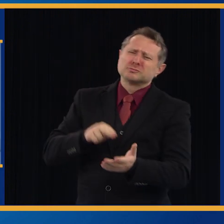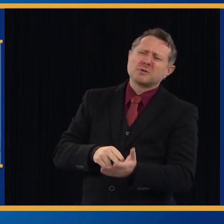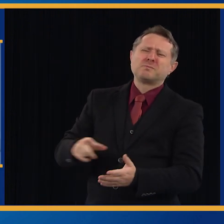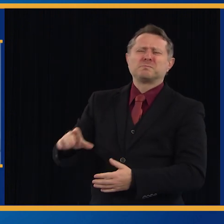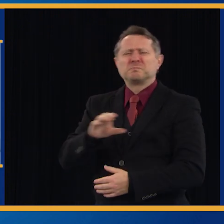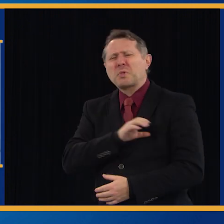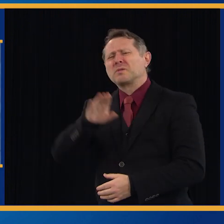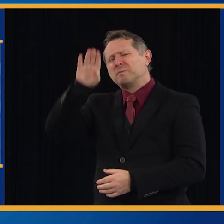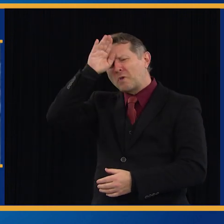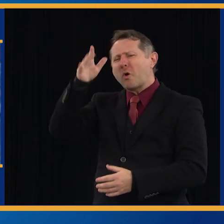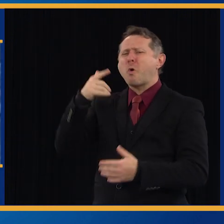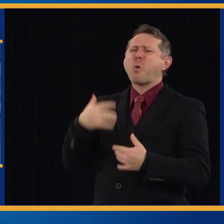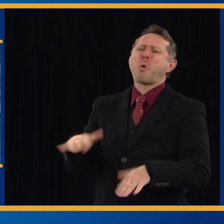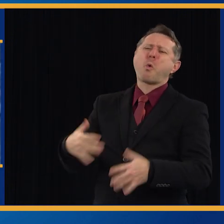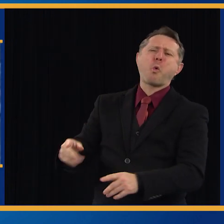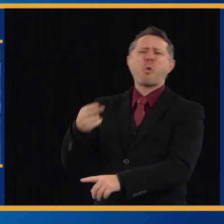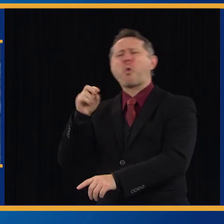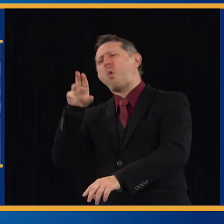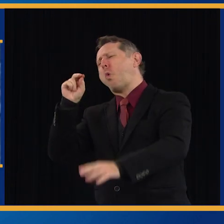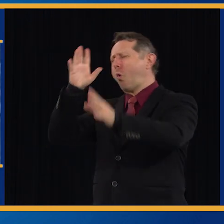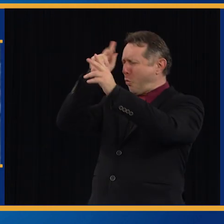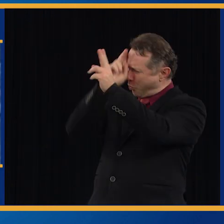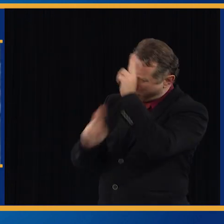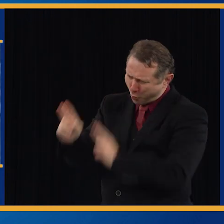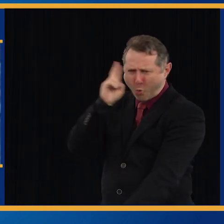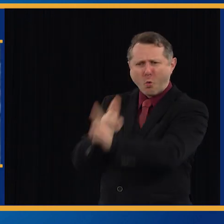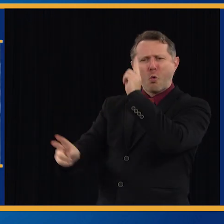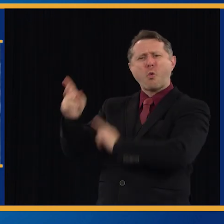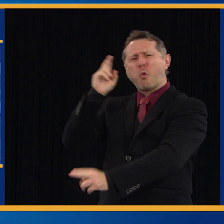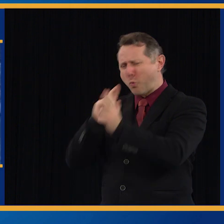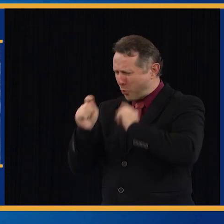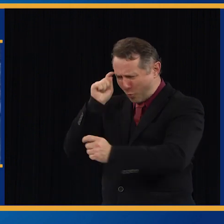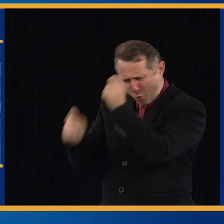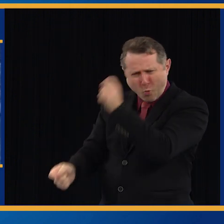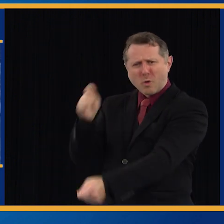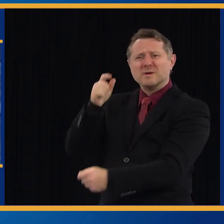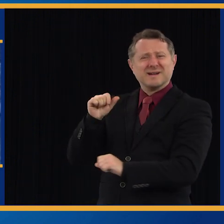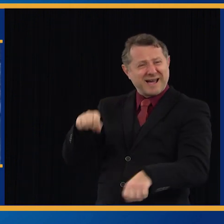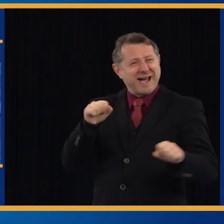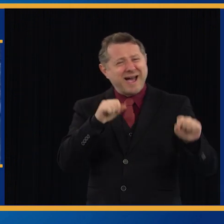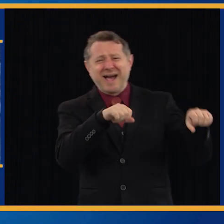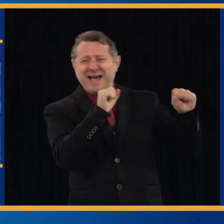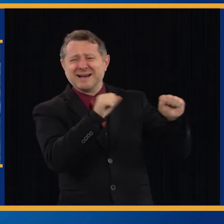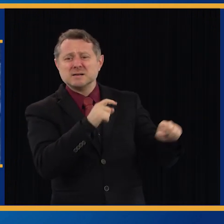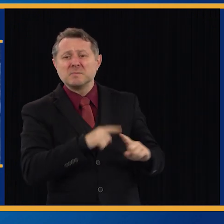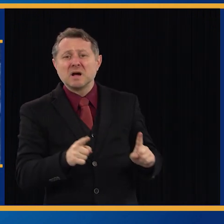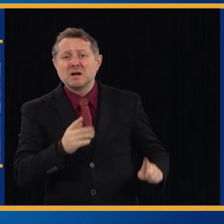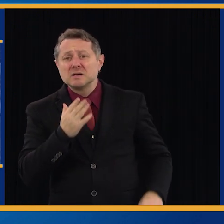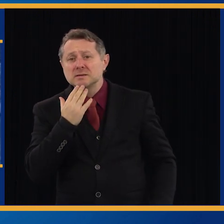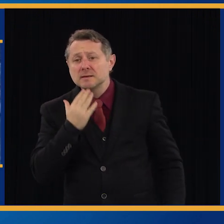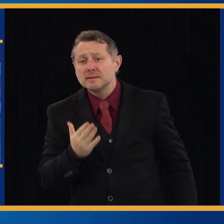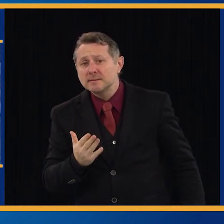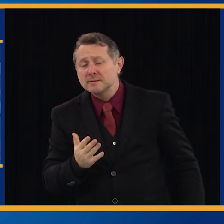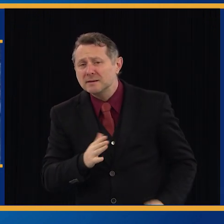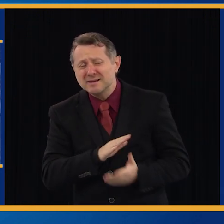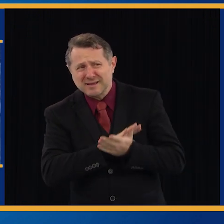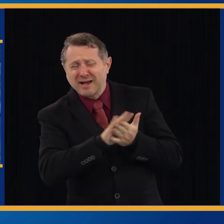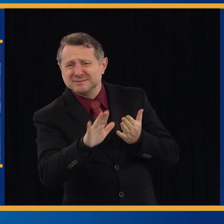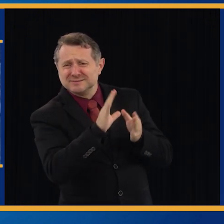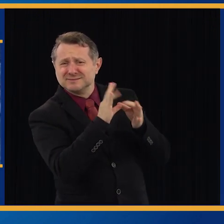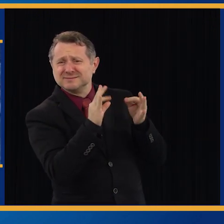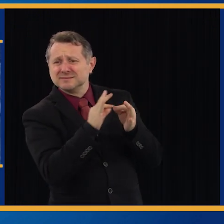the heroes. Yes, they are. But you know what? Thanks is nice, but also recognition of